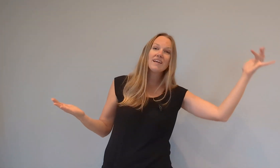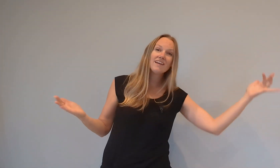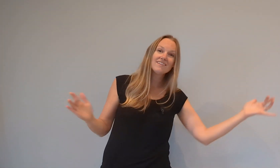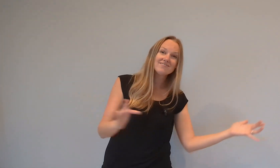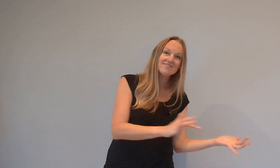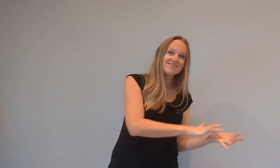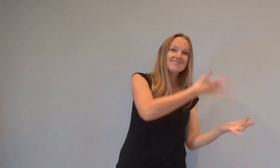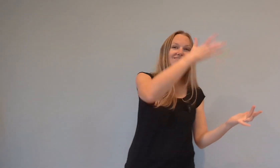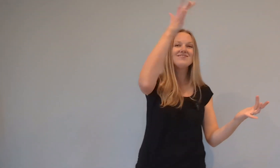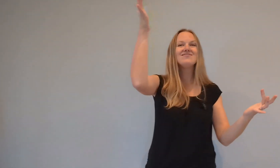Glory